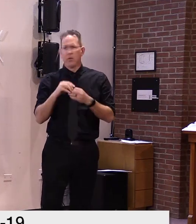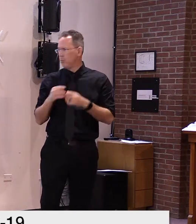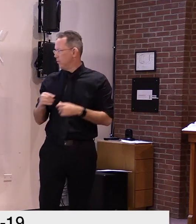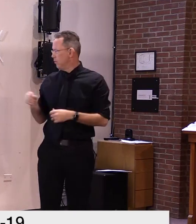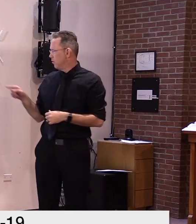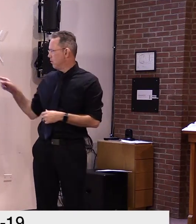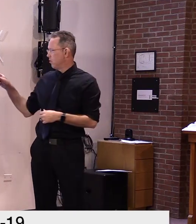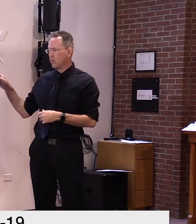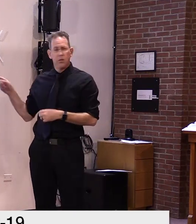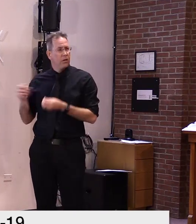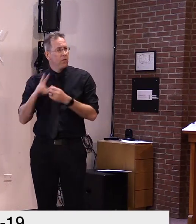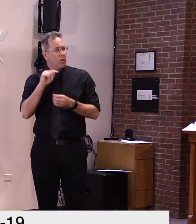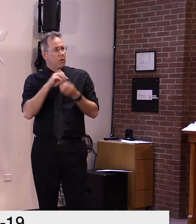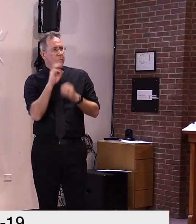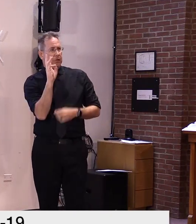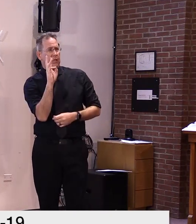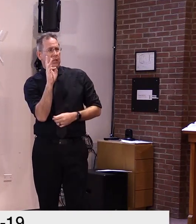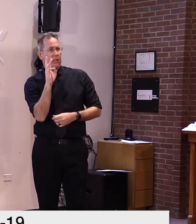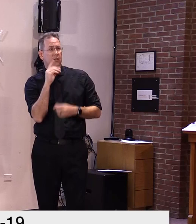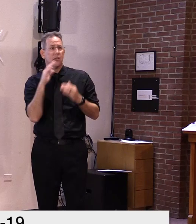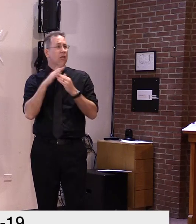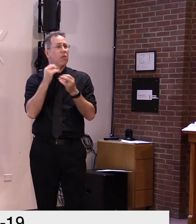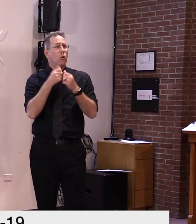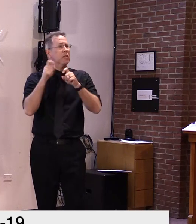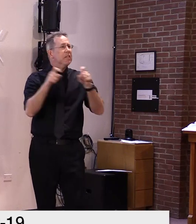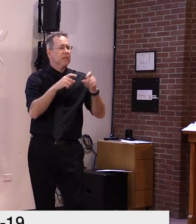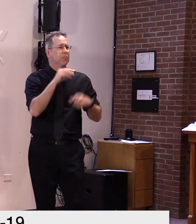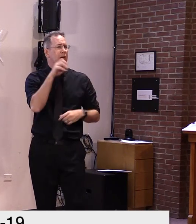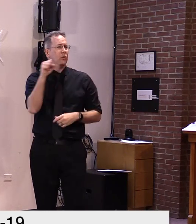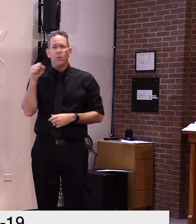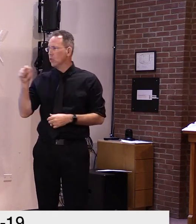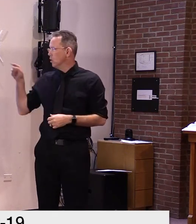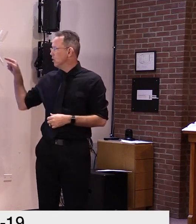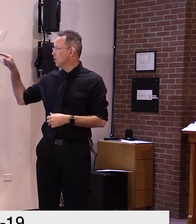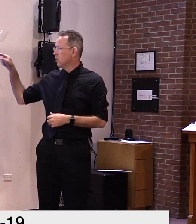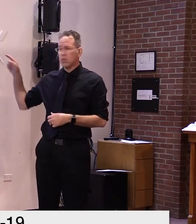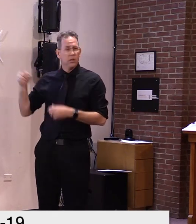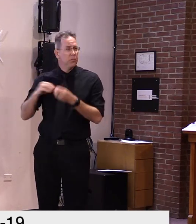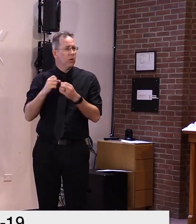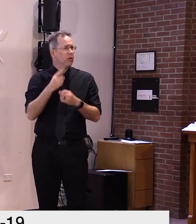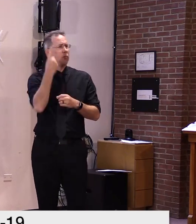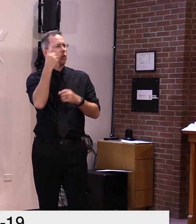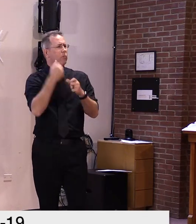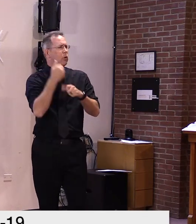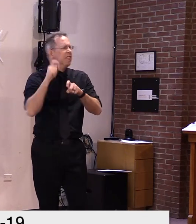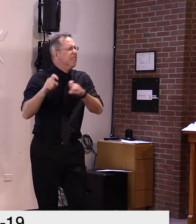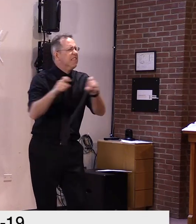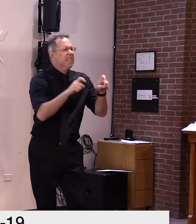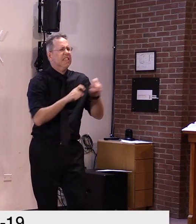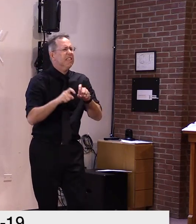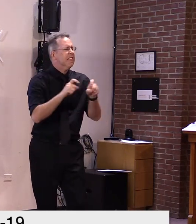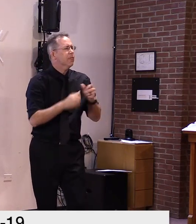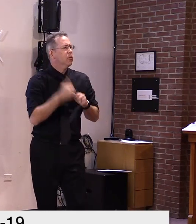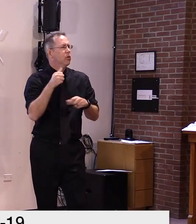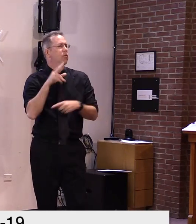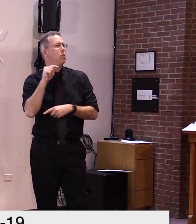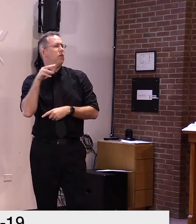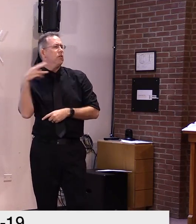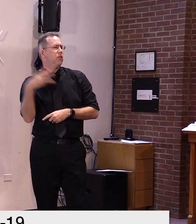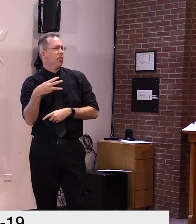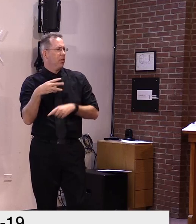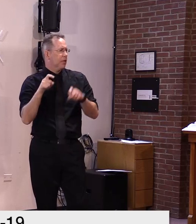PCR tests that are conducted, and the data comes from the CDC. And it really shows how much Vermont